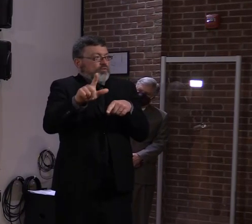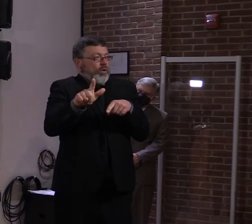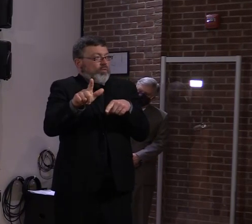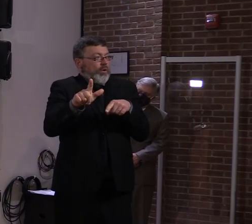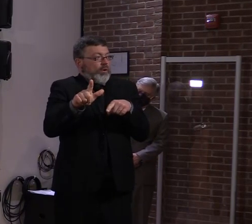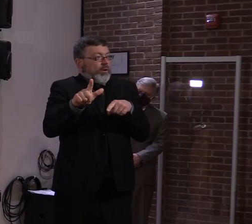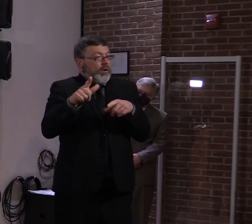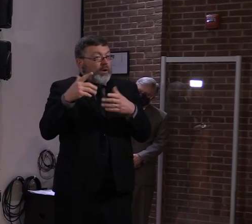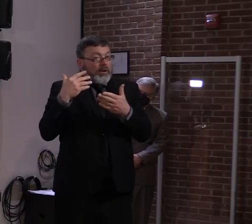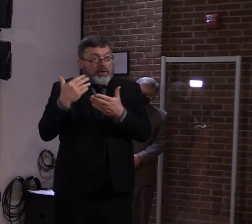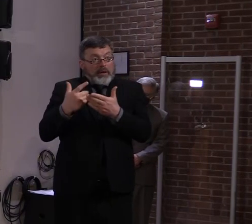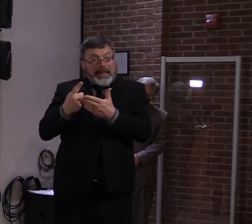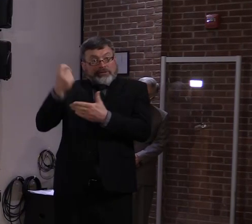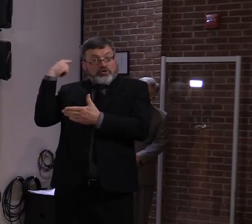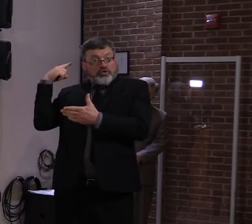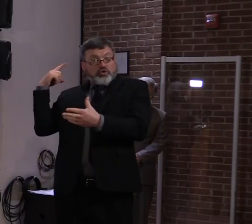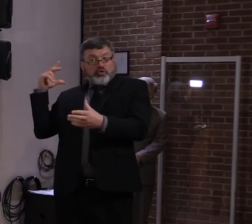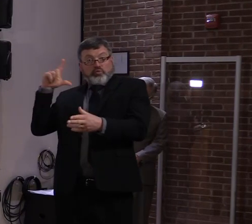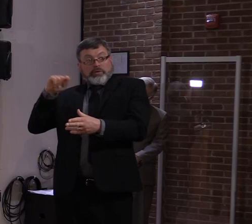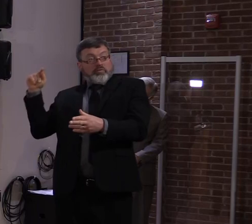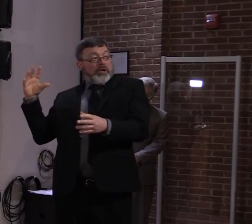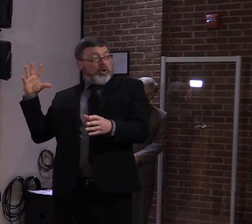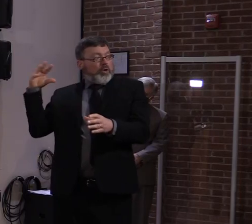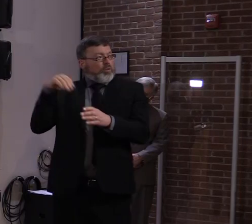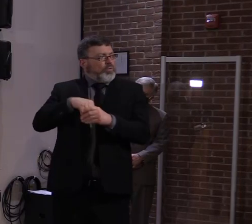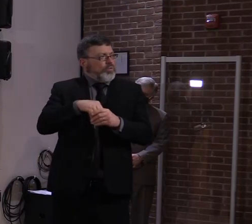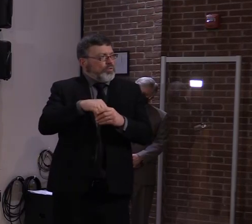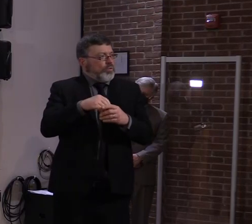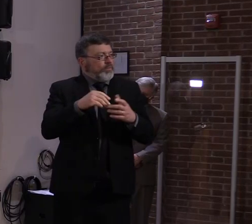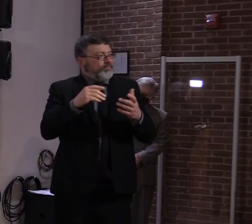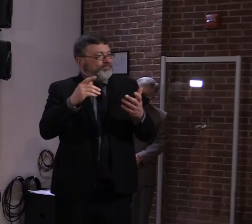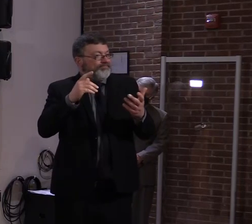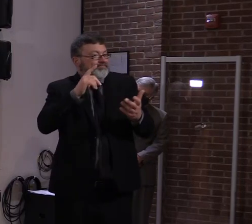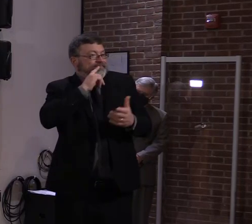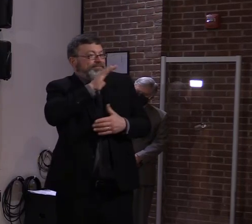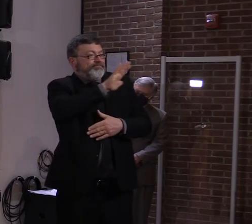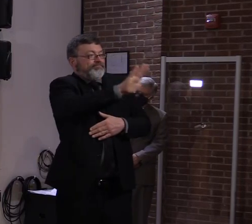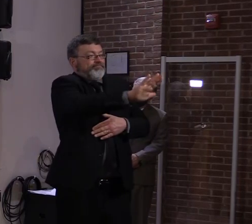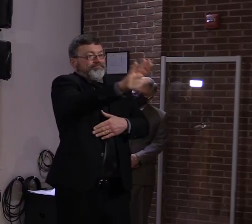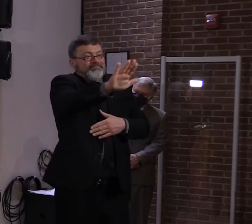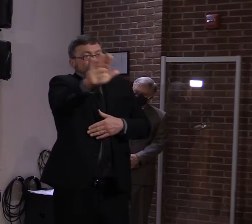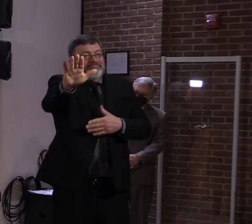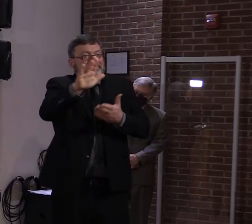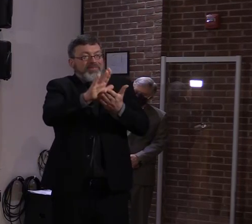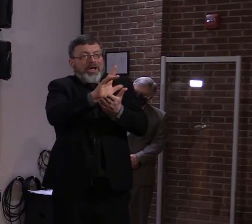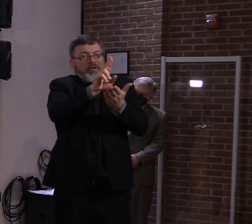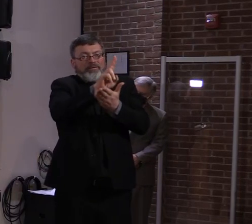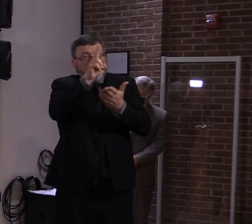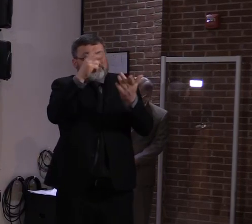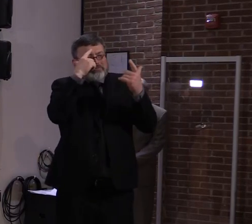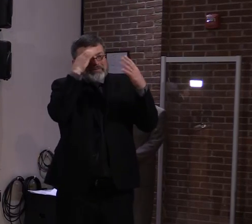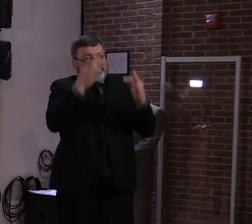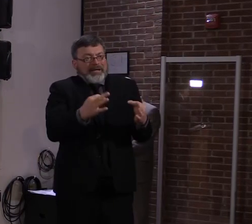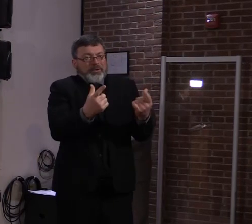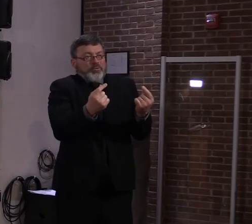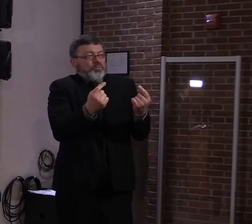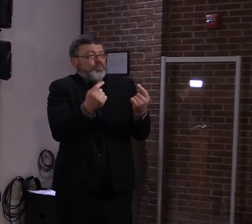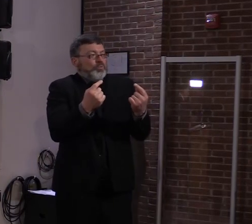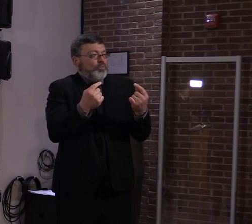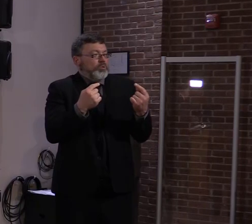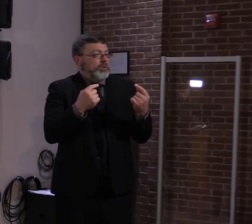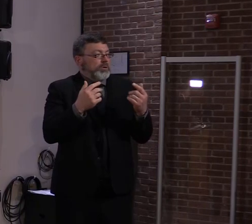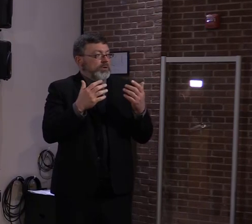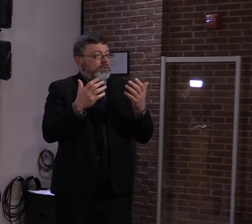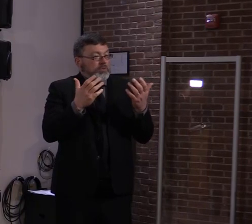the organization, whatever the school or university or college deems appropriate. So again, this is all